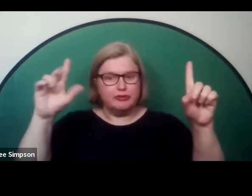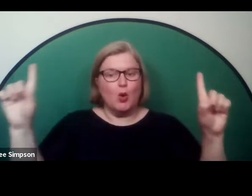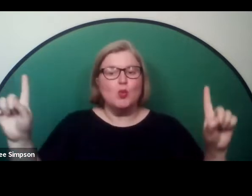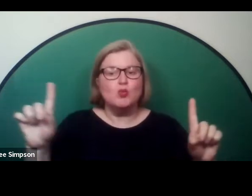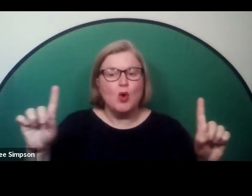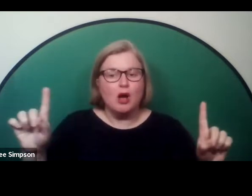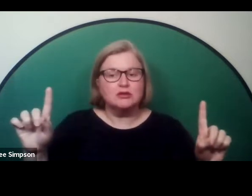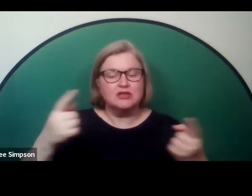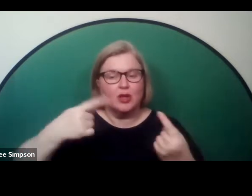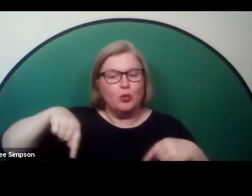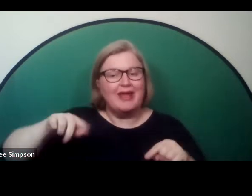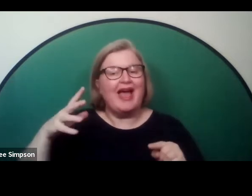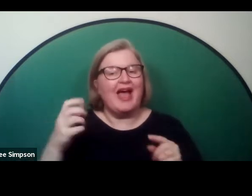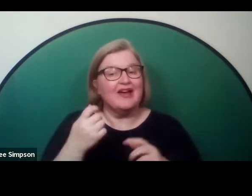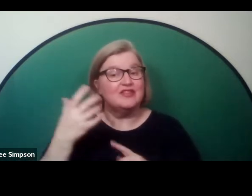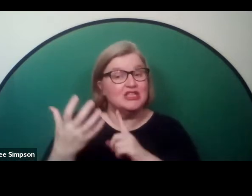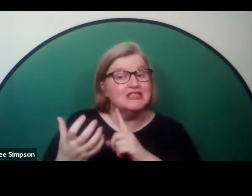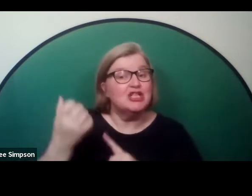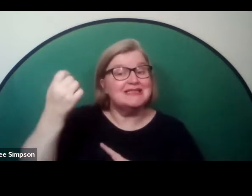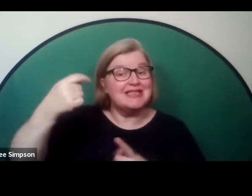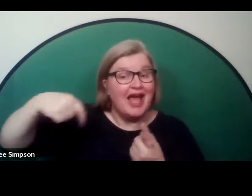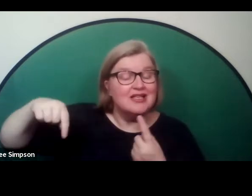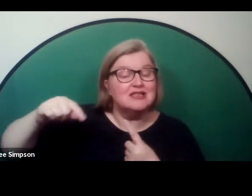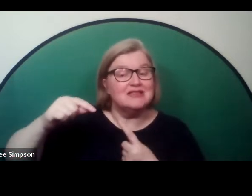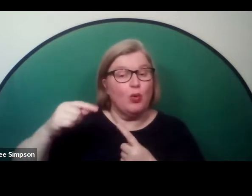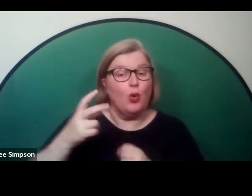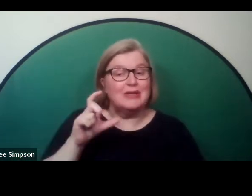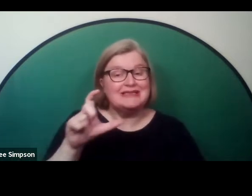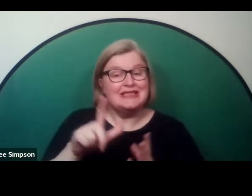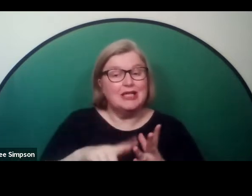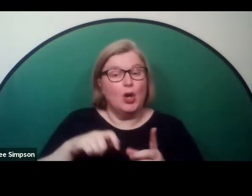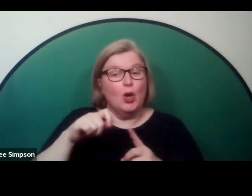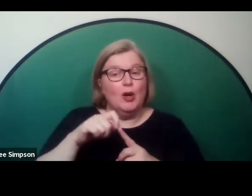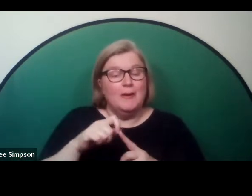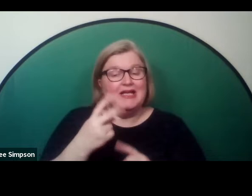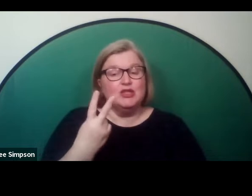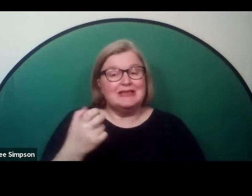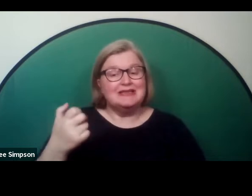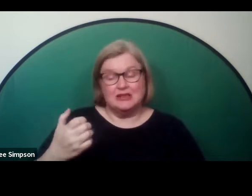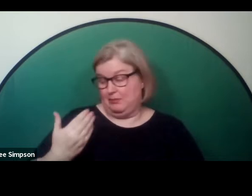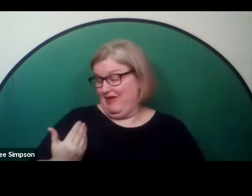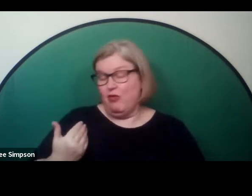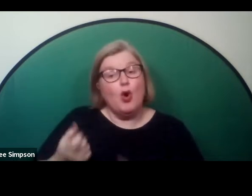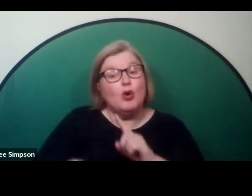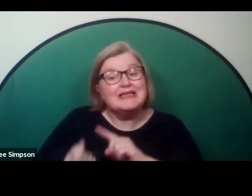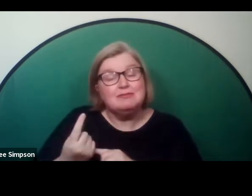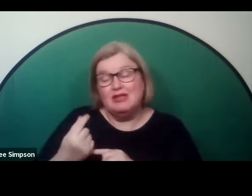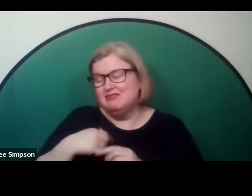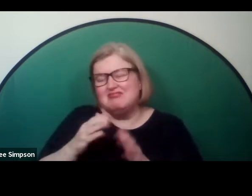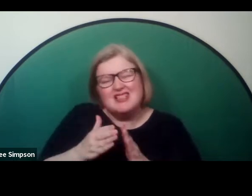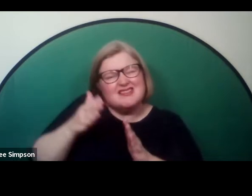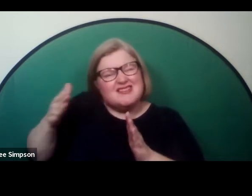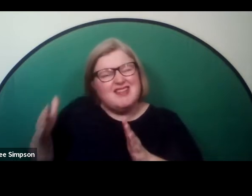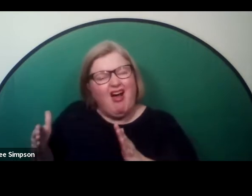think we've had some success about bringing disability to COP previously. We've had some side events, but they have been side events. They're not fully on